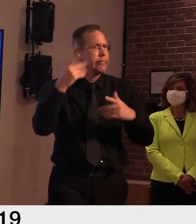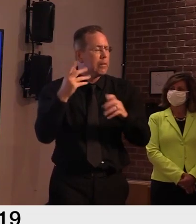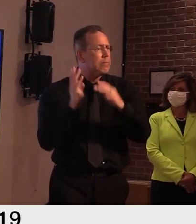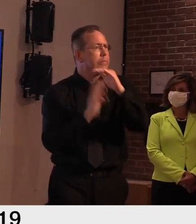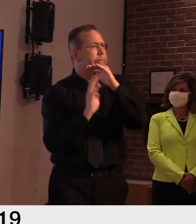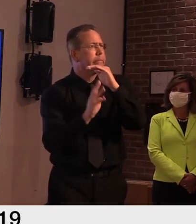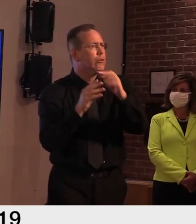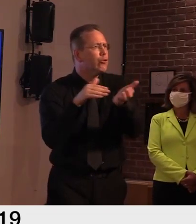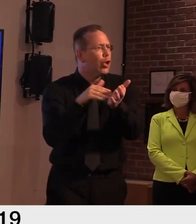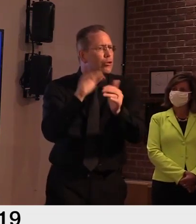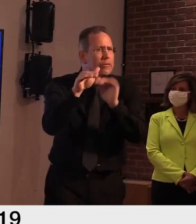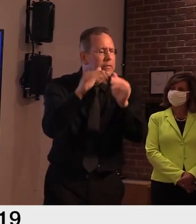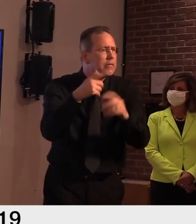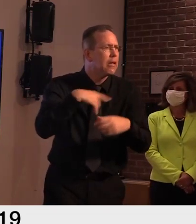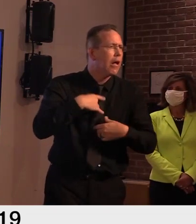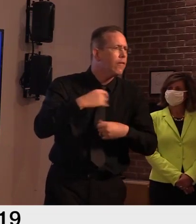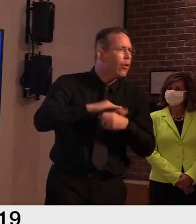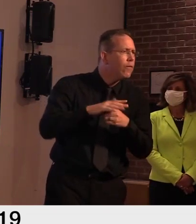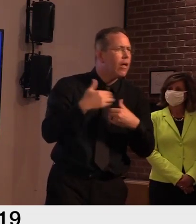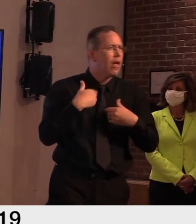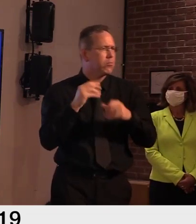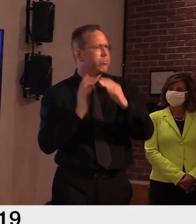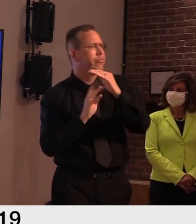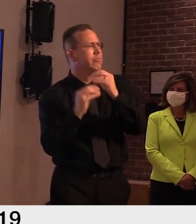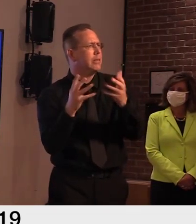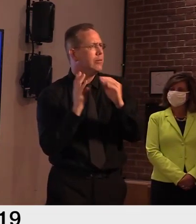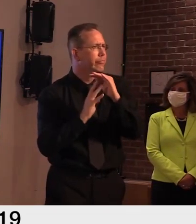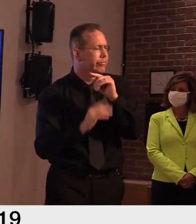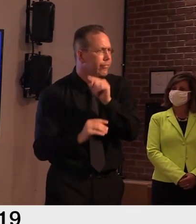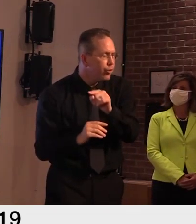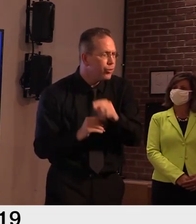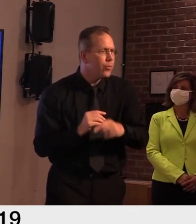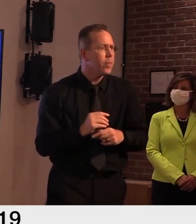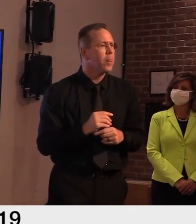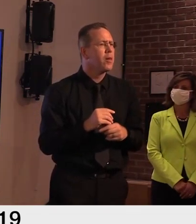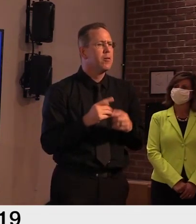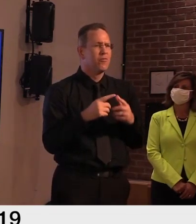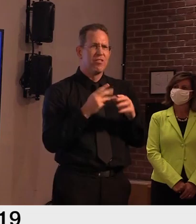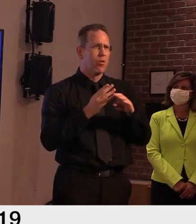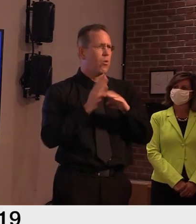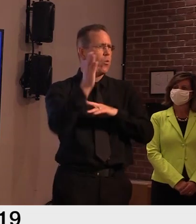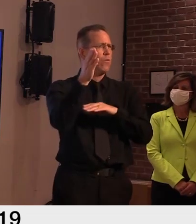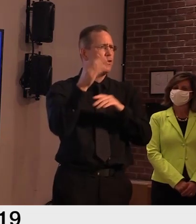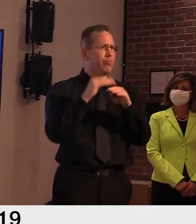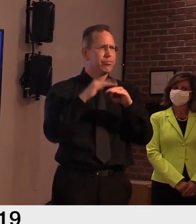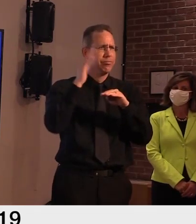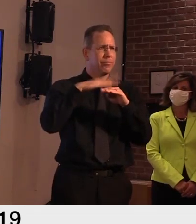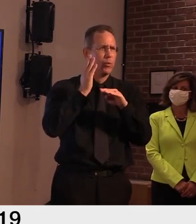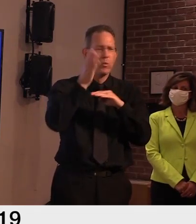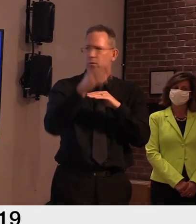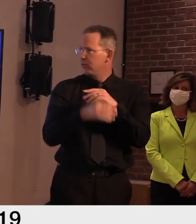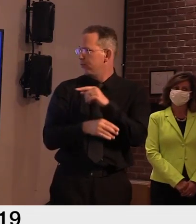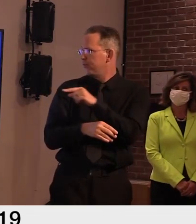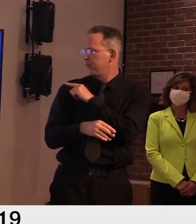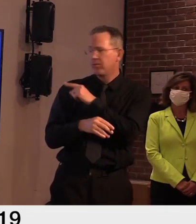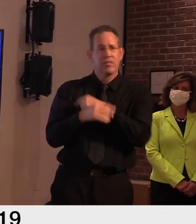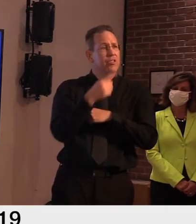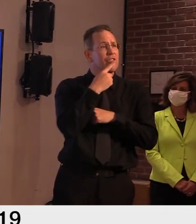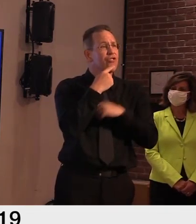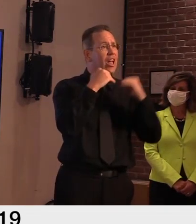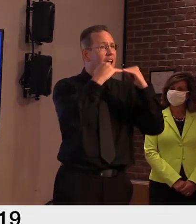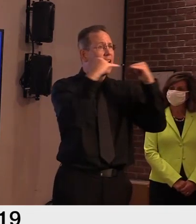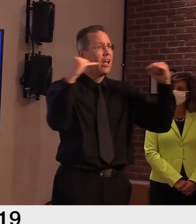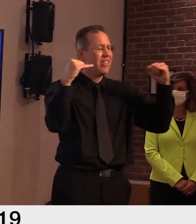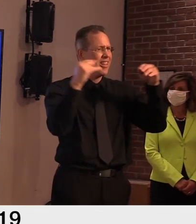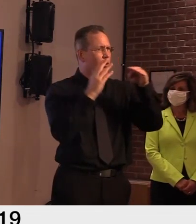is at 0.84% of all visits. Arizona, however, 5% of all emergency visits were reporting